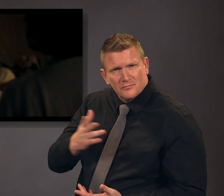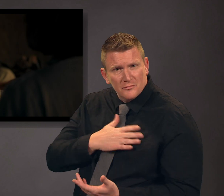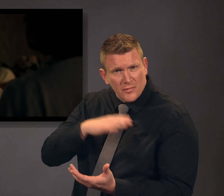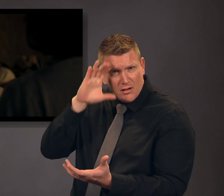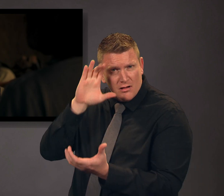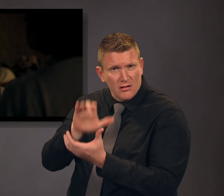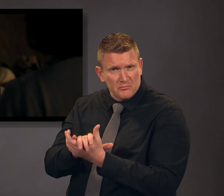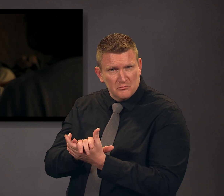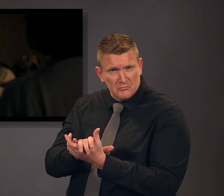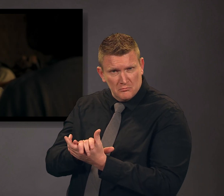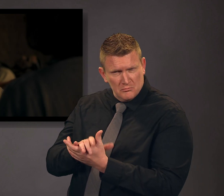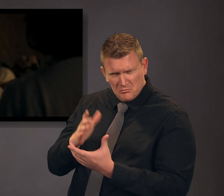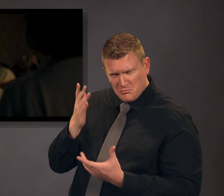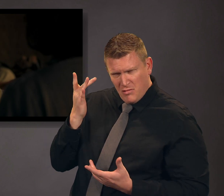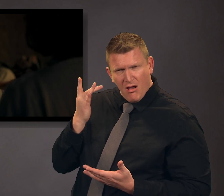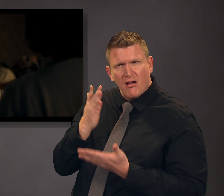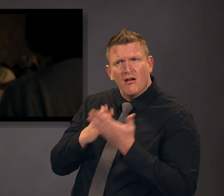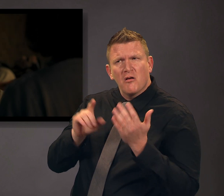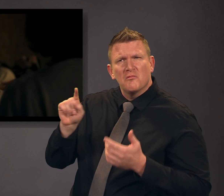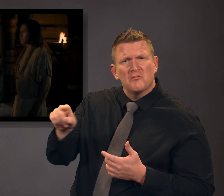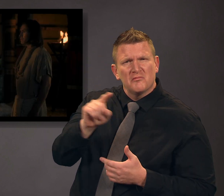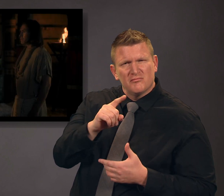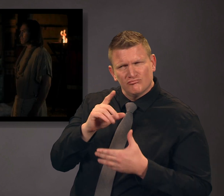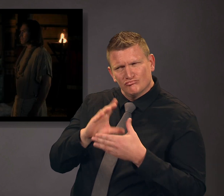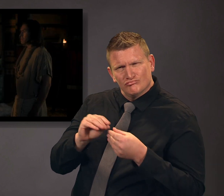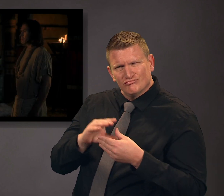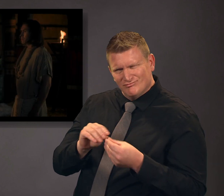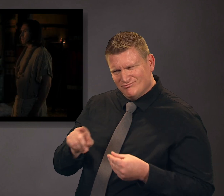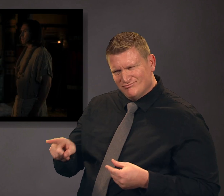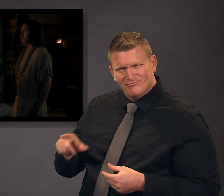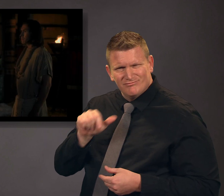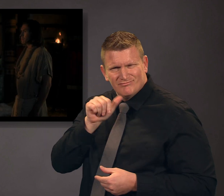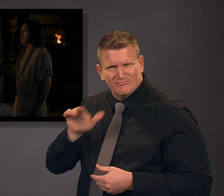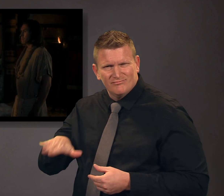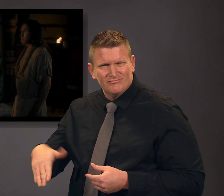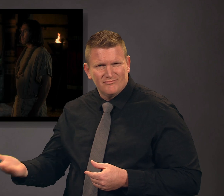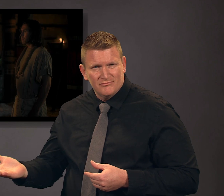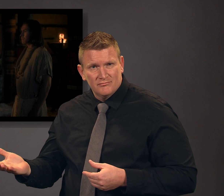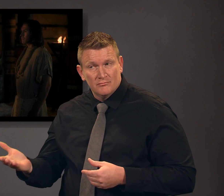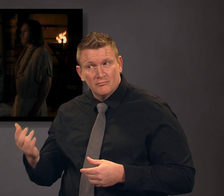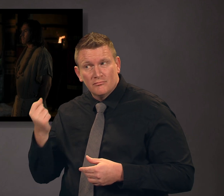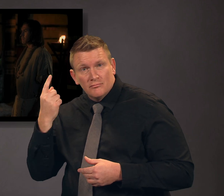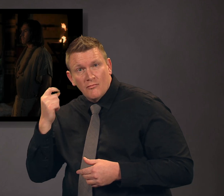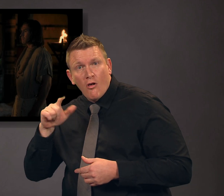that ye should go in and see my husband. For some say that he is not dead,